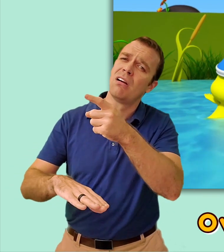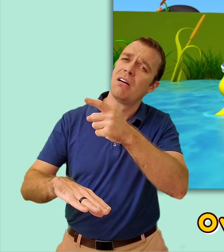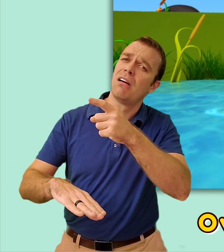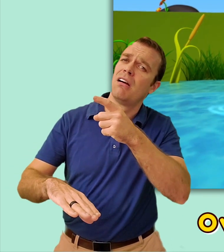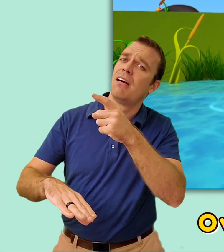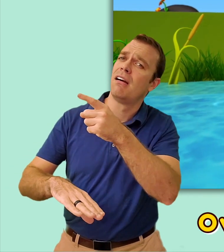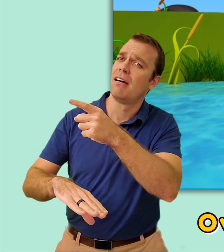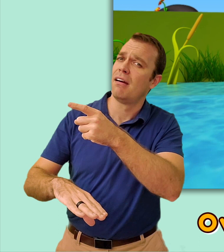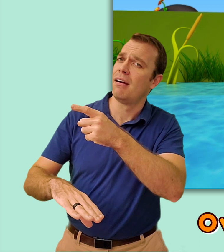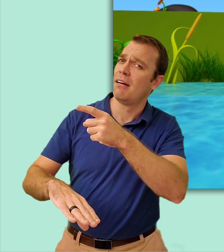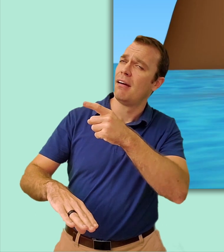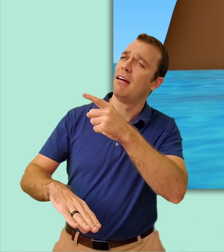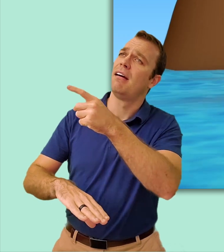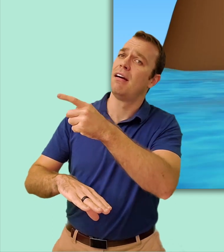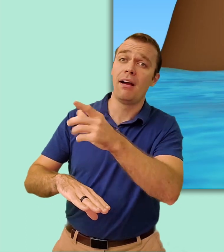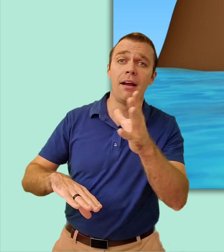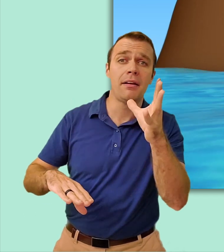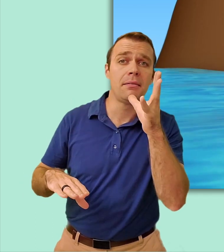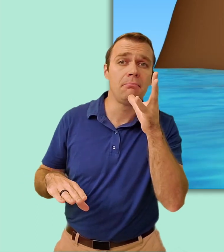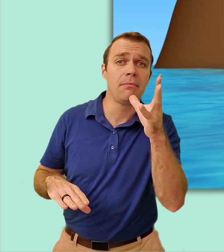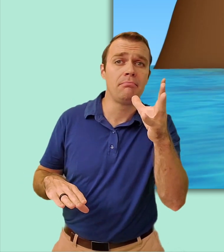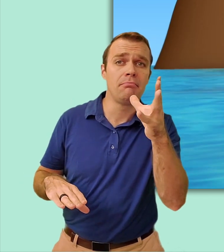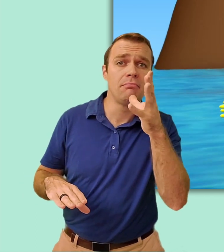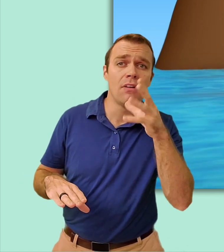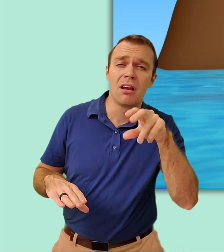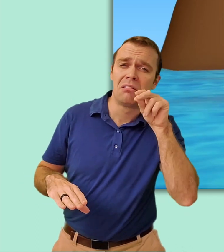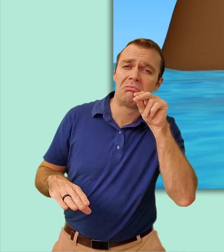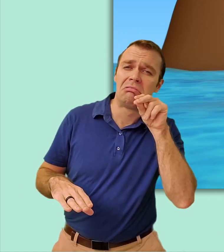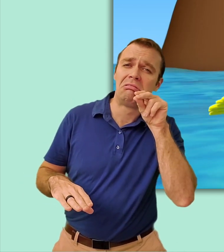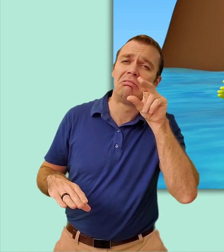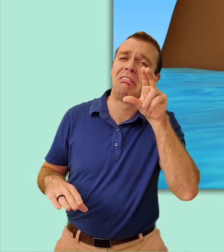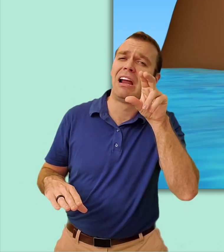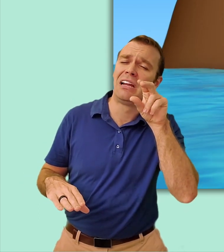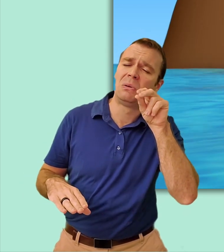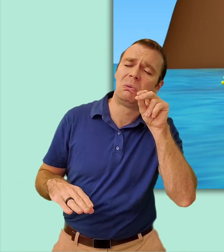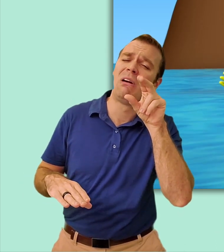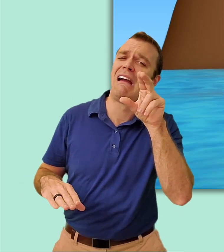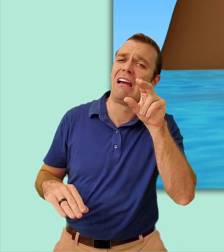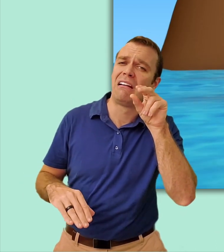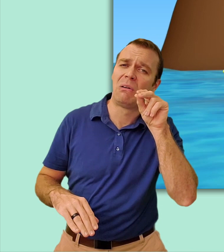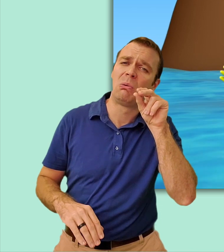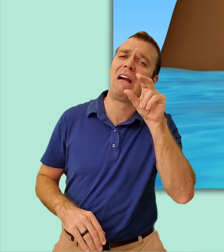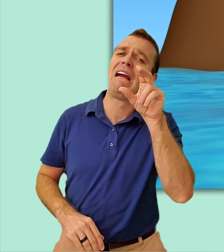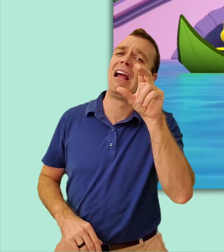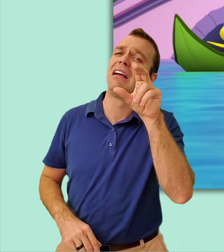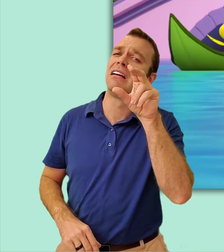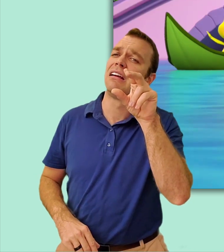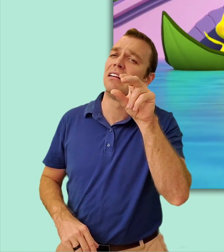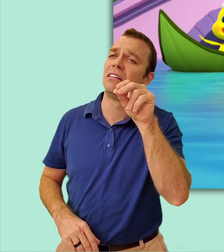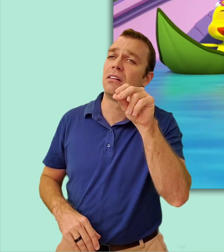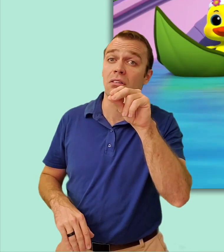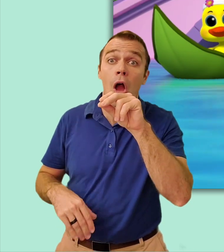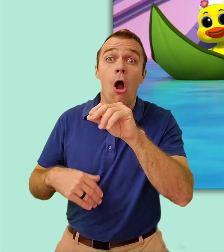far away. Mother duck said quack, quack, quack,